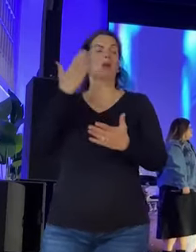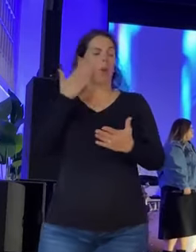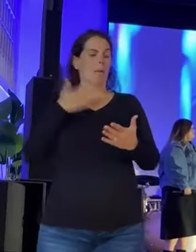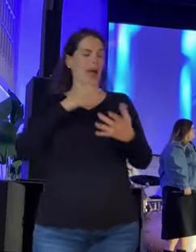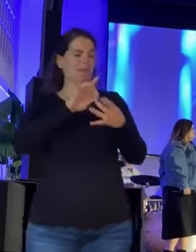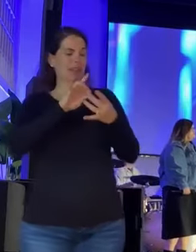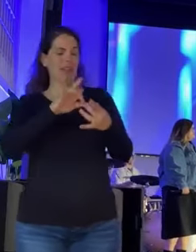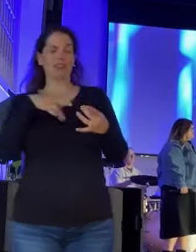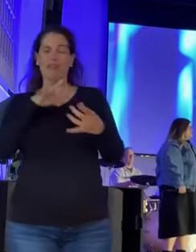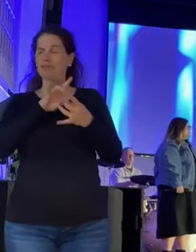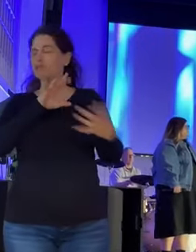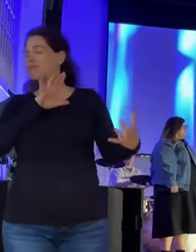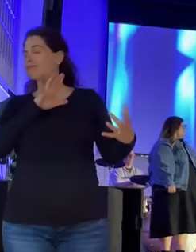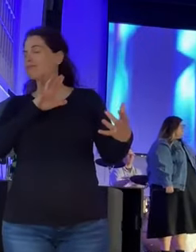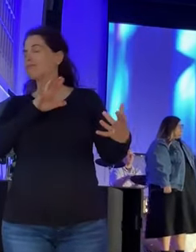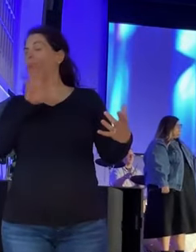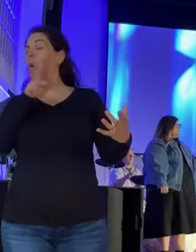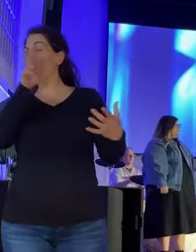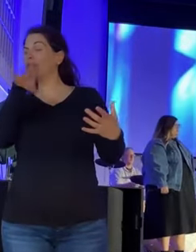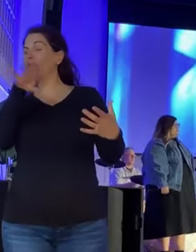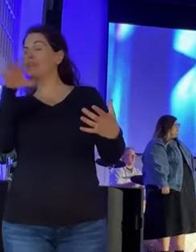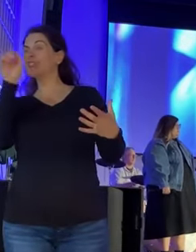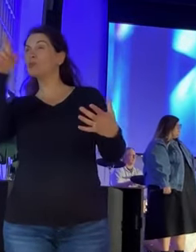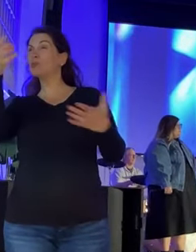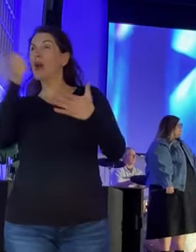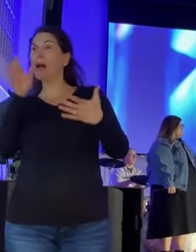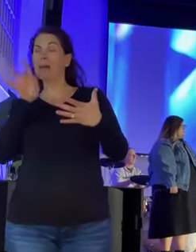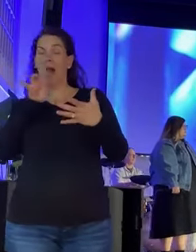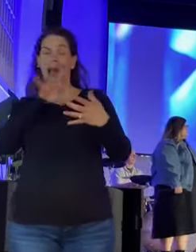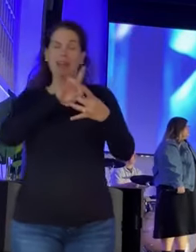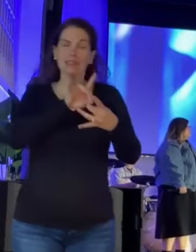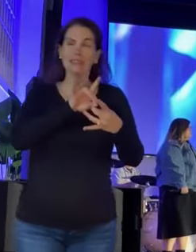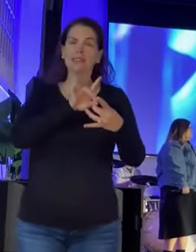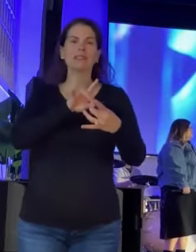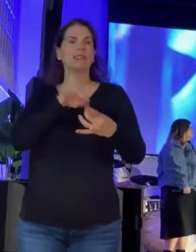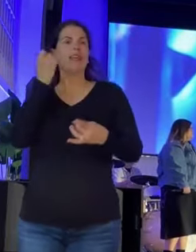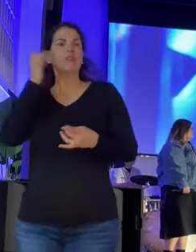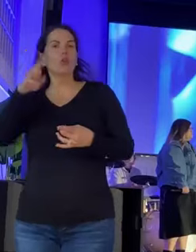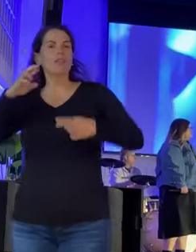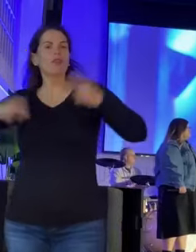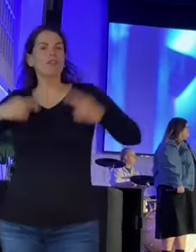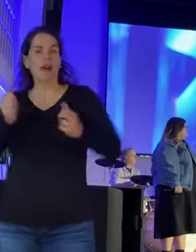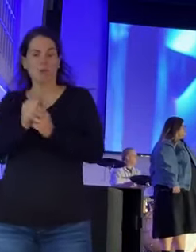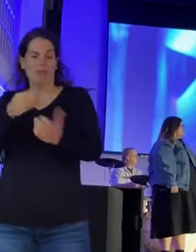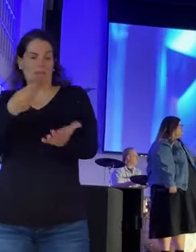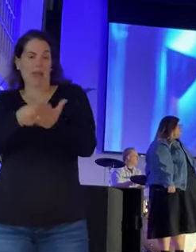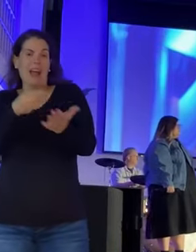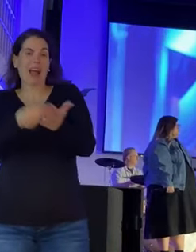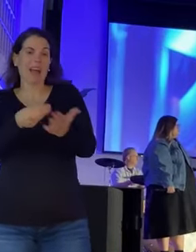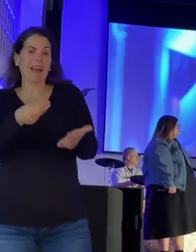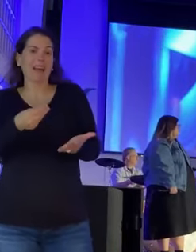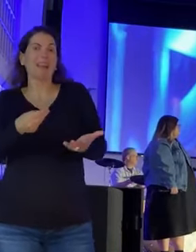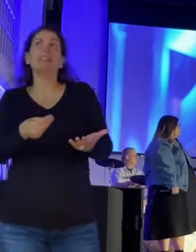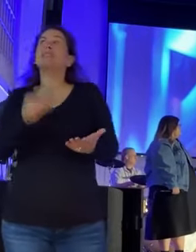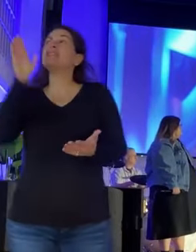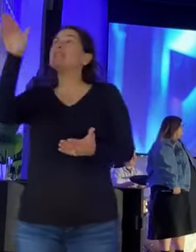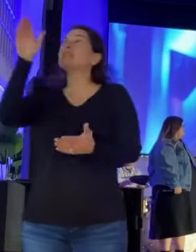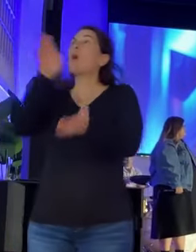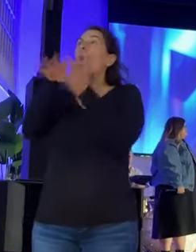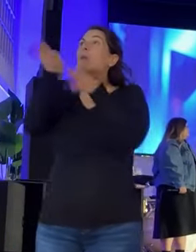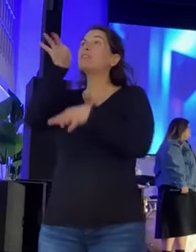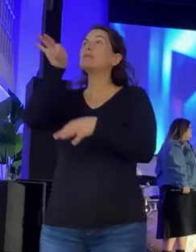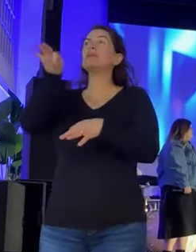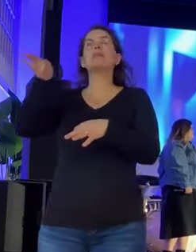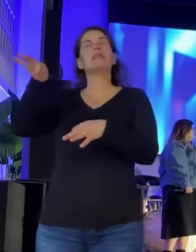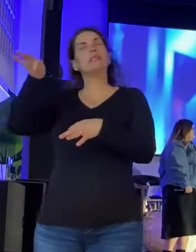that I'm saying, Holy Spirit, I need revival. For those that need revival in their finances, tell Him, Holy Spirit, I